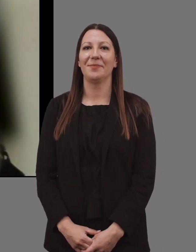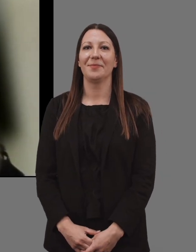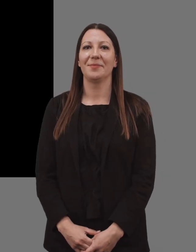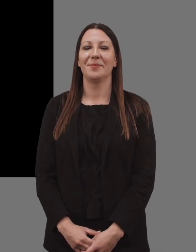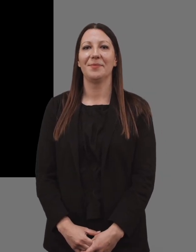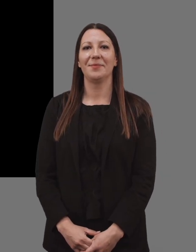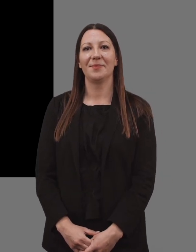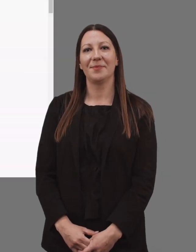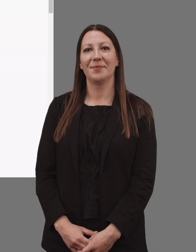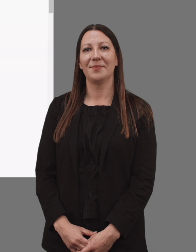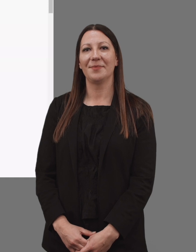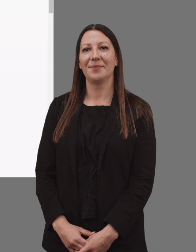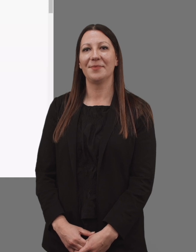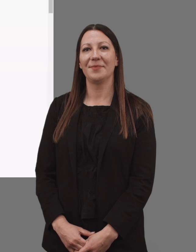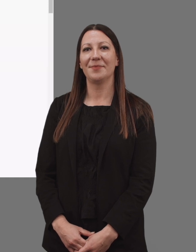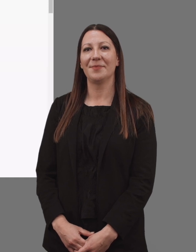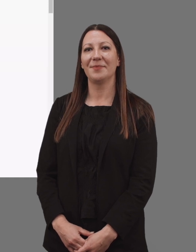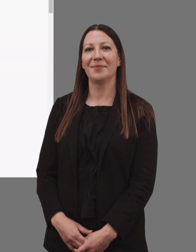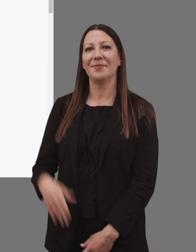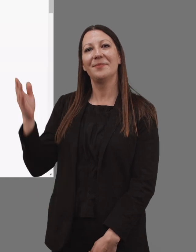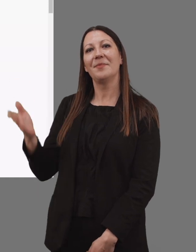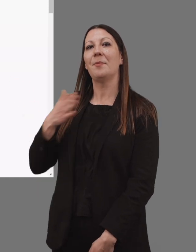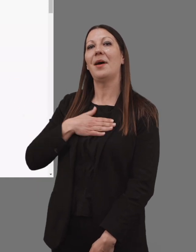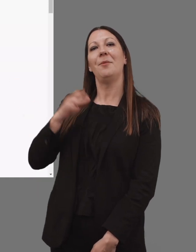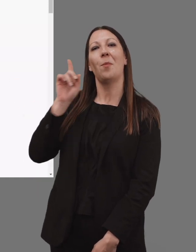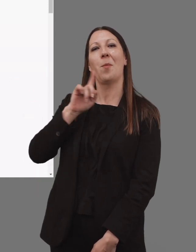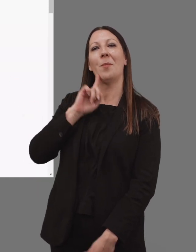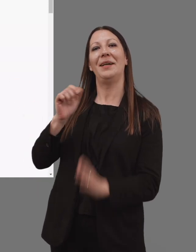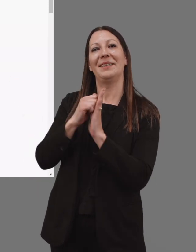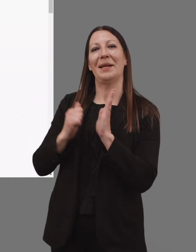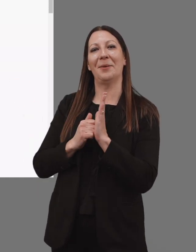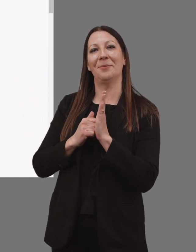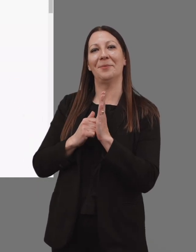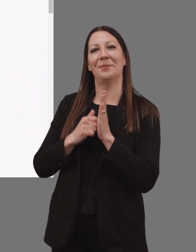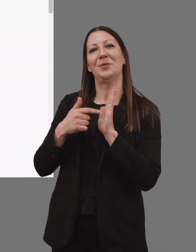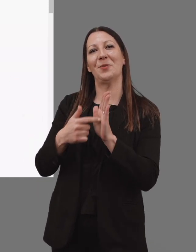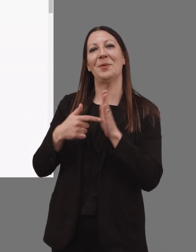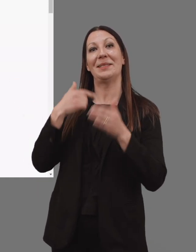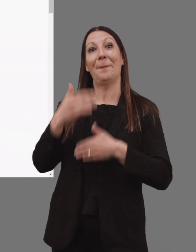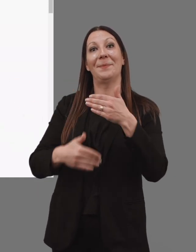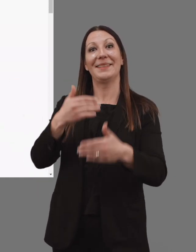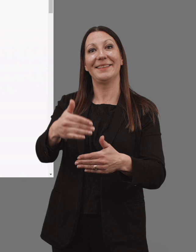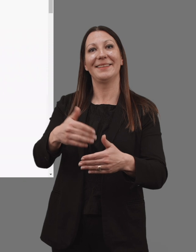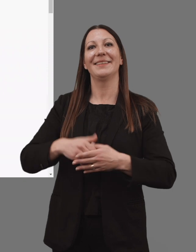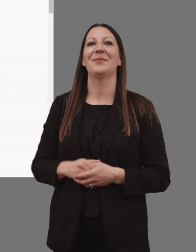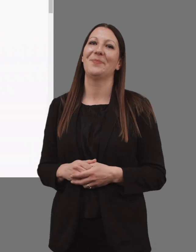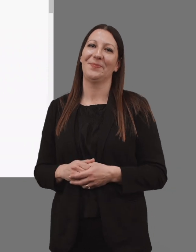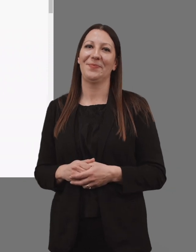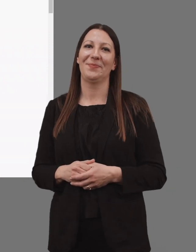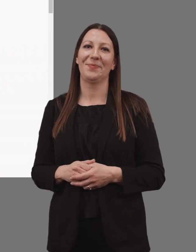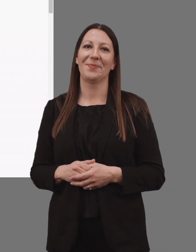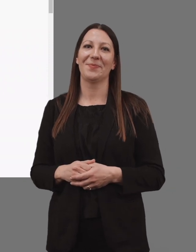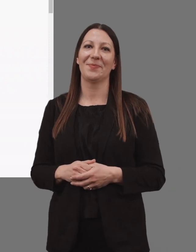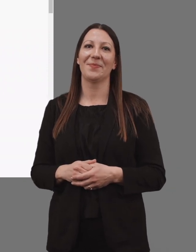to my fake account here so I can guide you through the steps. So once you create